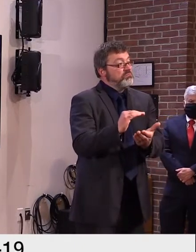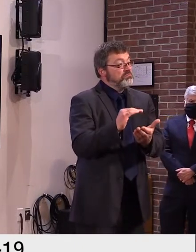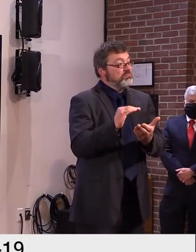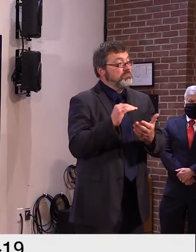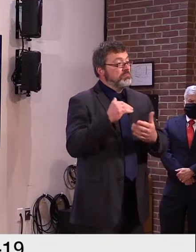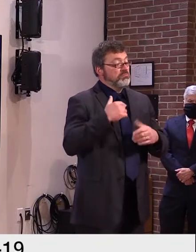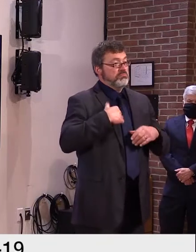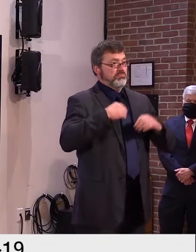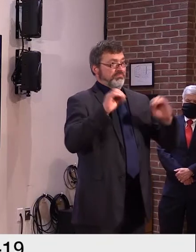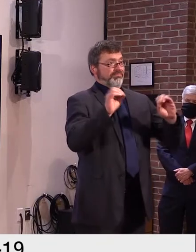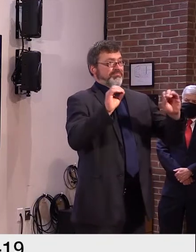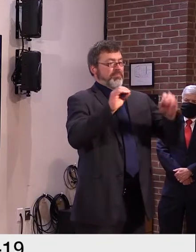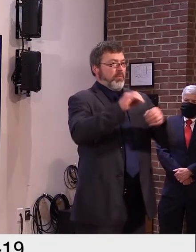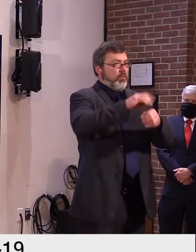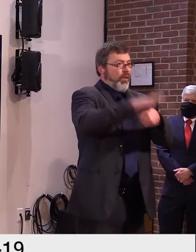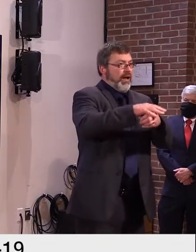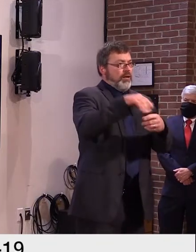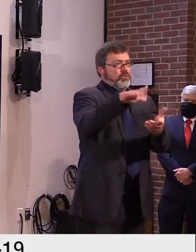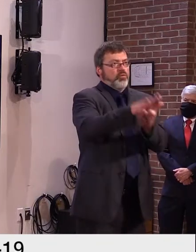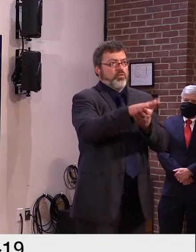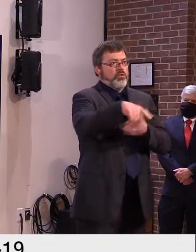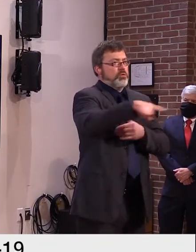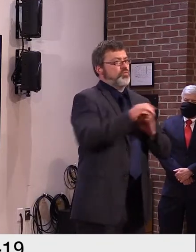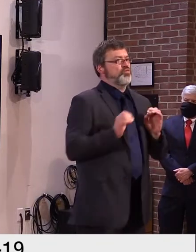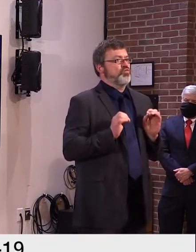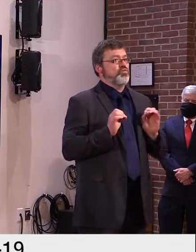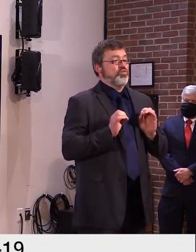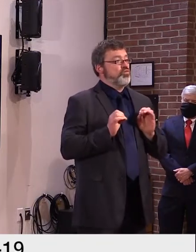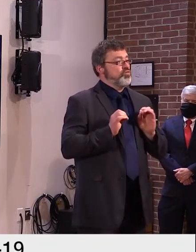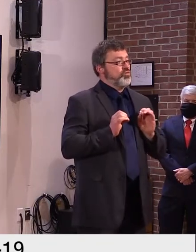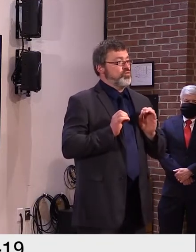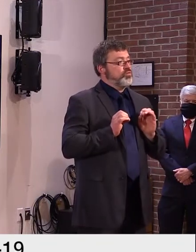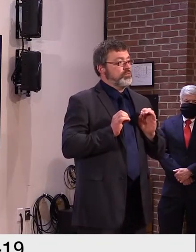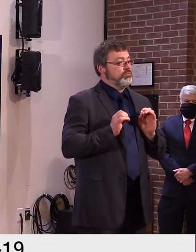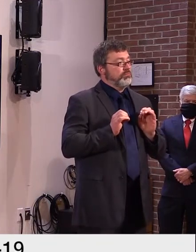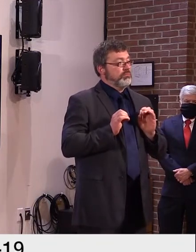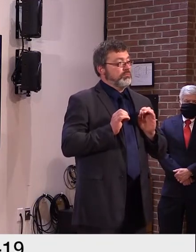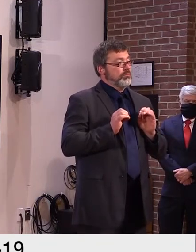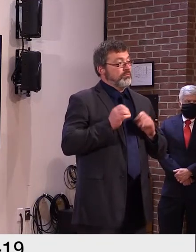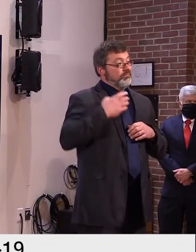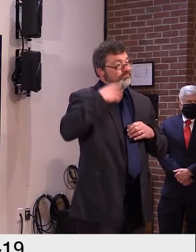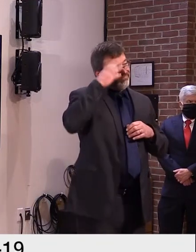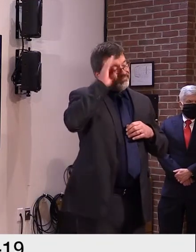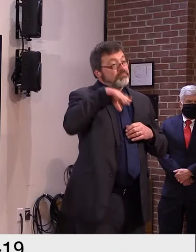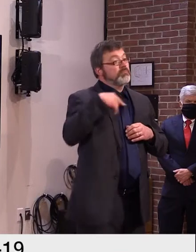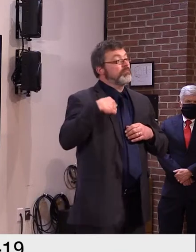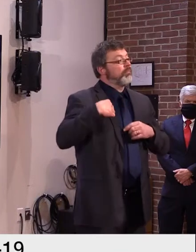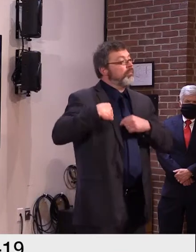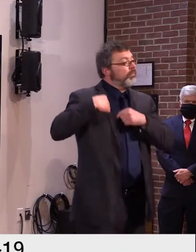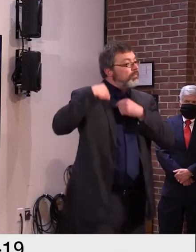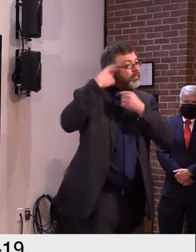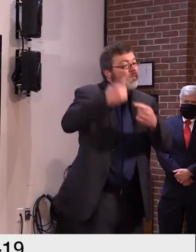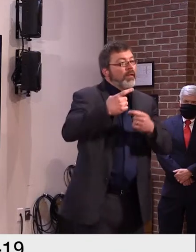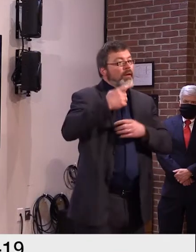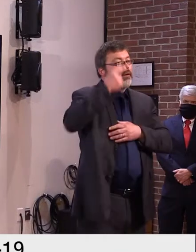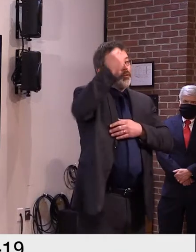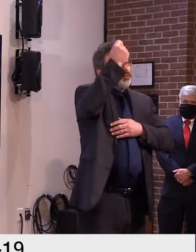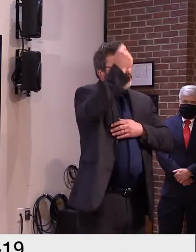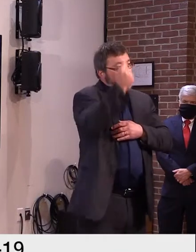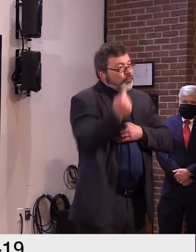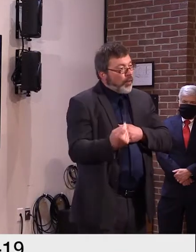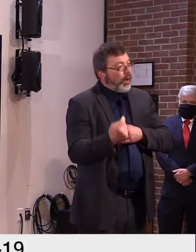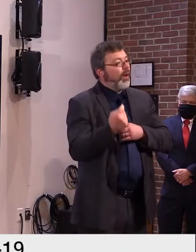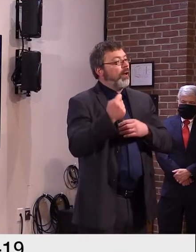Pichek includes the aggregated school data in his regular Tuesday updates, and you can also find these data on the Department of Health